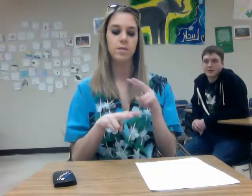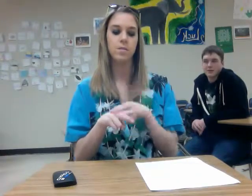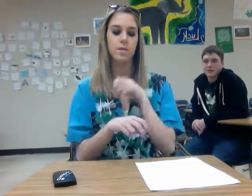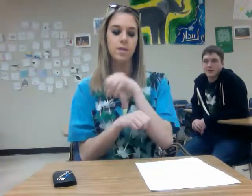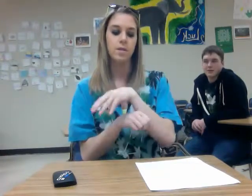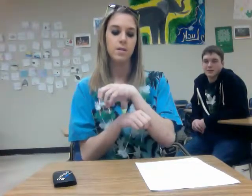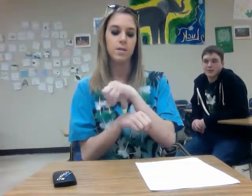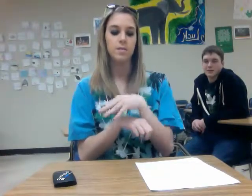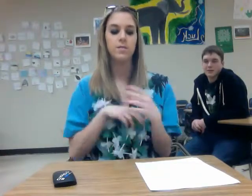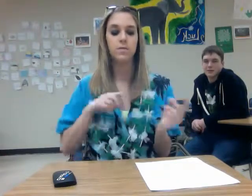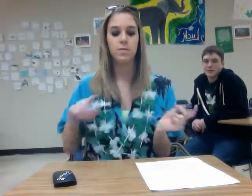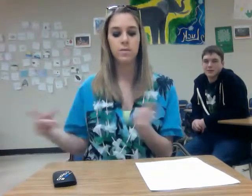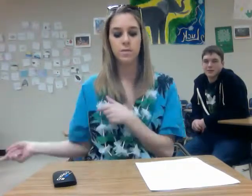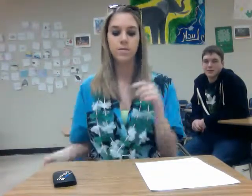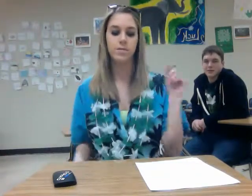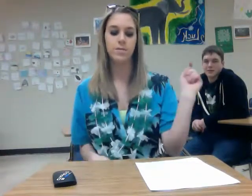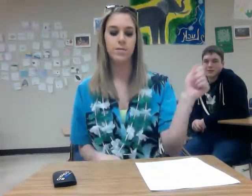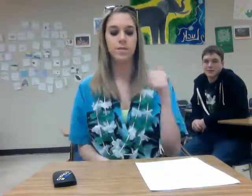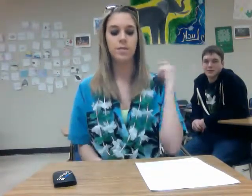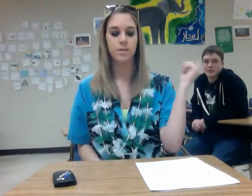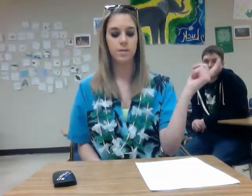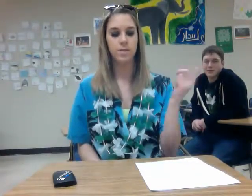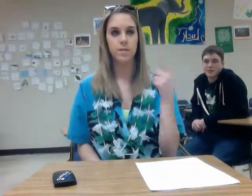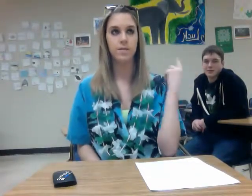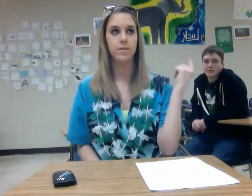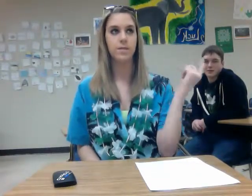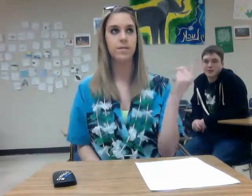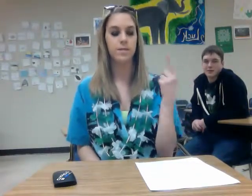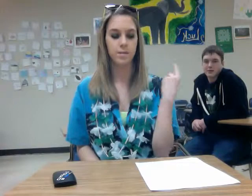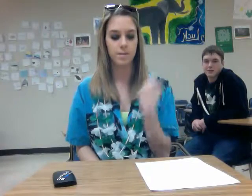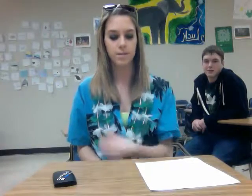the midnight train going anyway